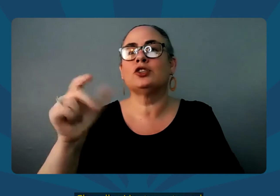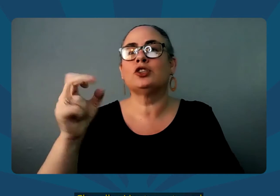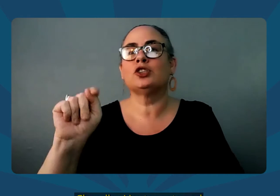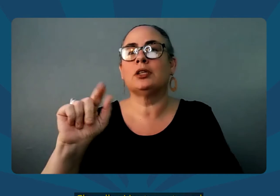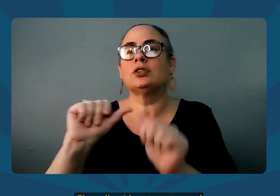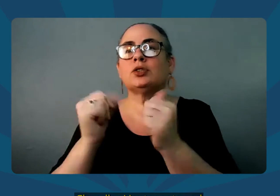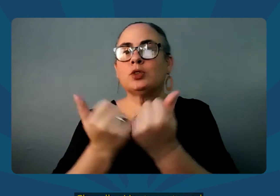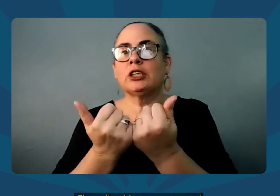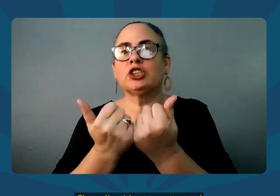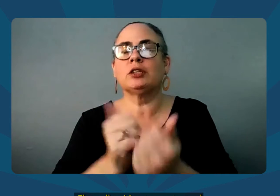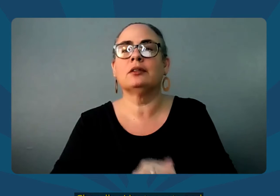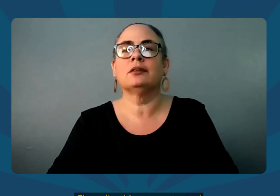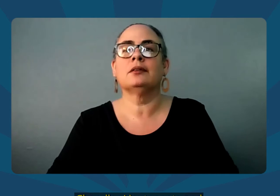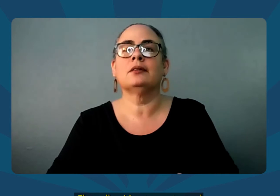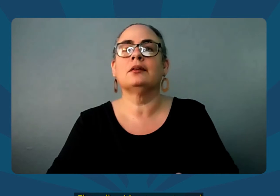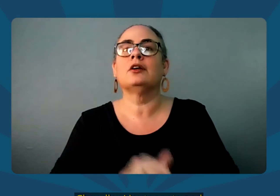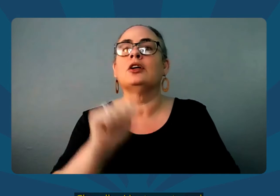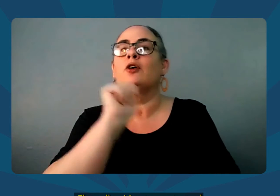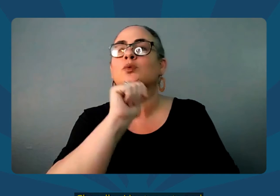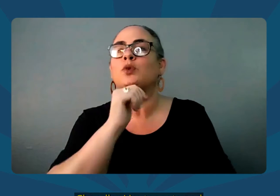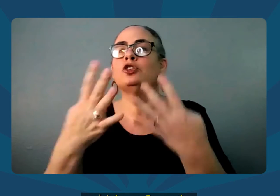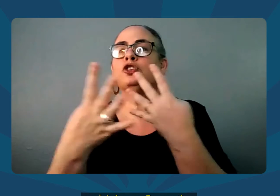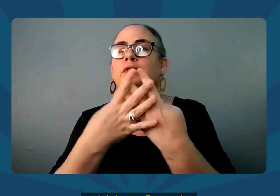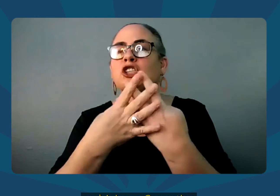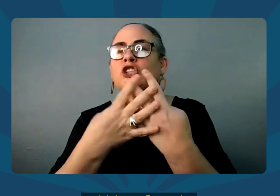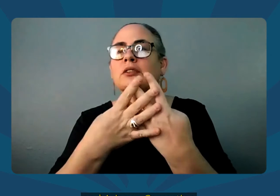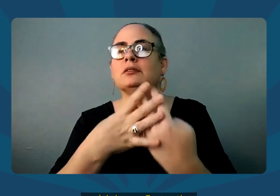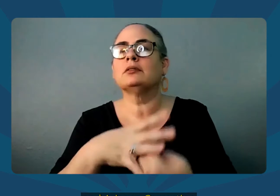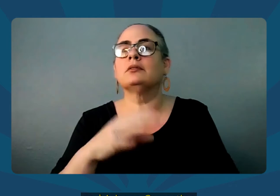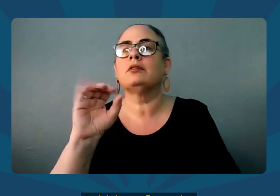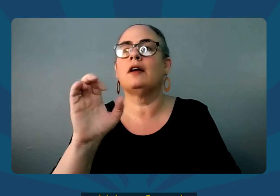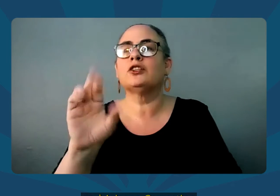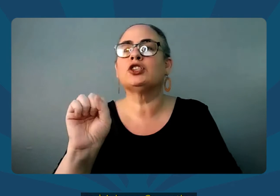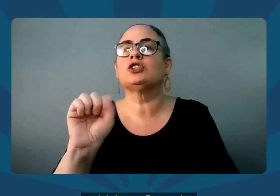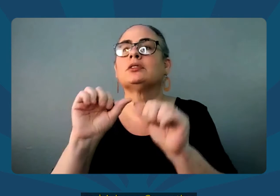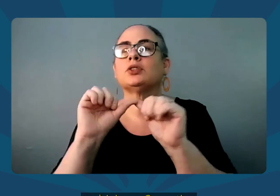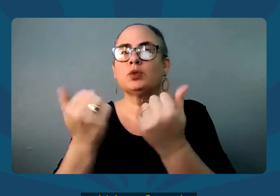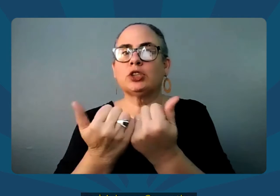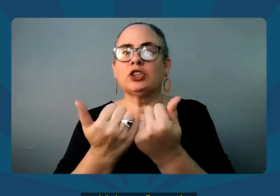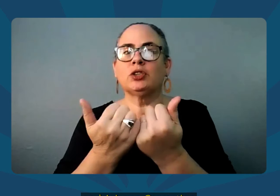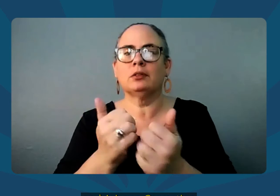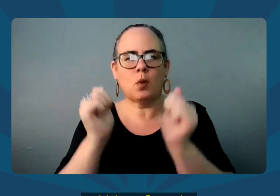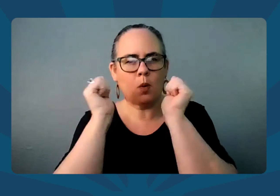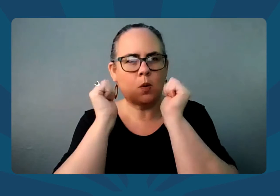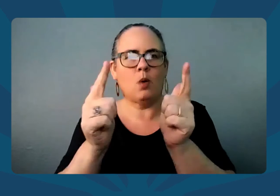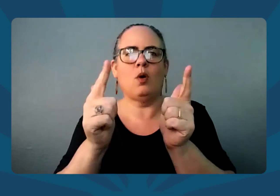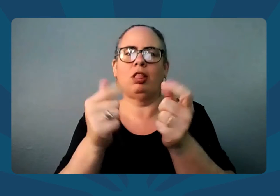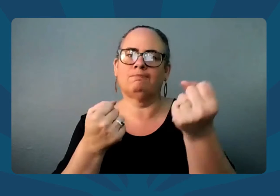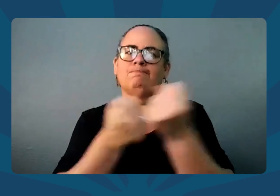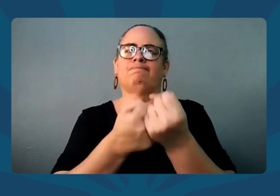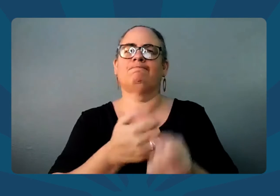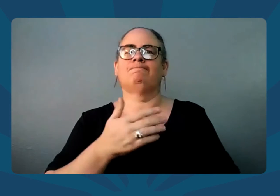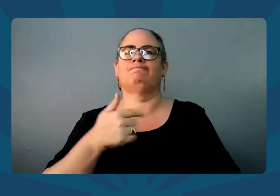Lieutenants and Sergeants Association, and Arizona Correction Officers Association